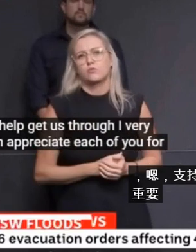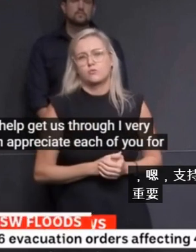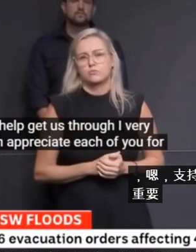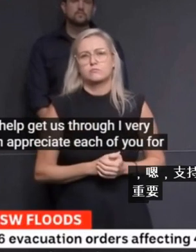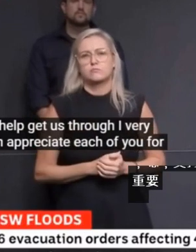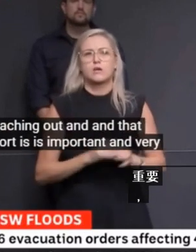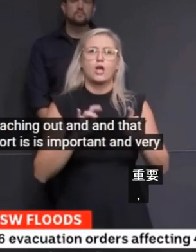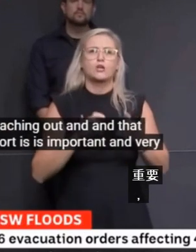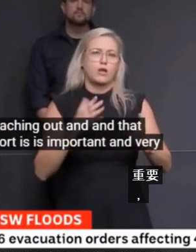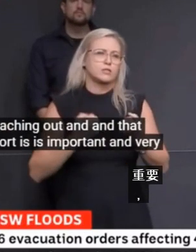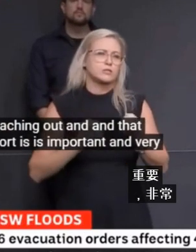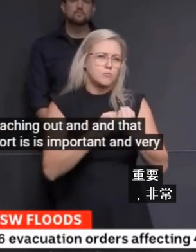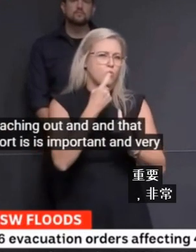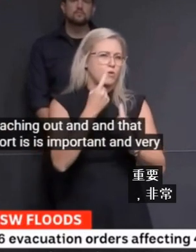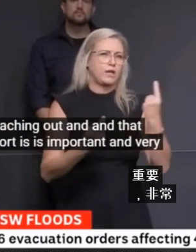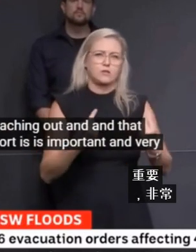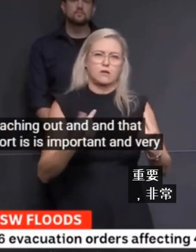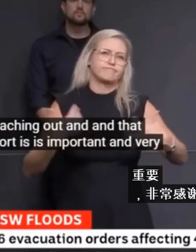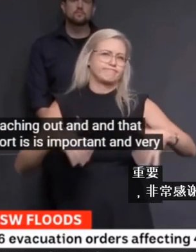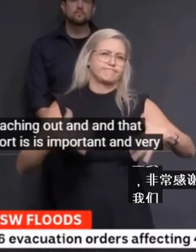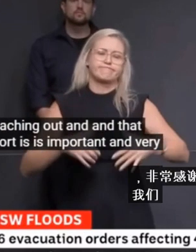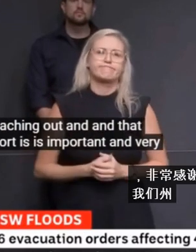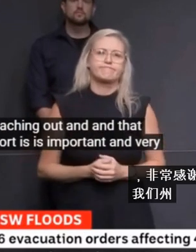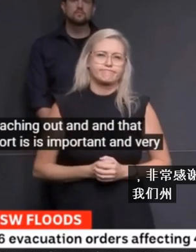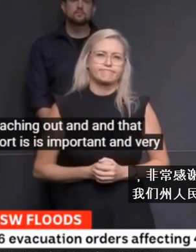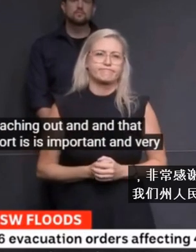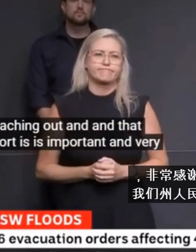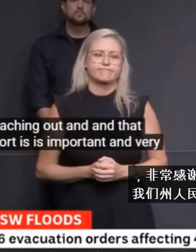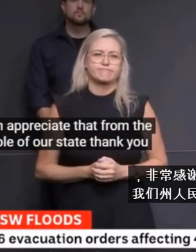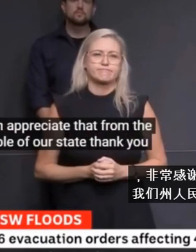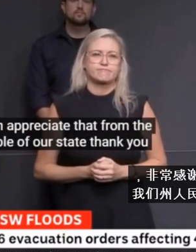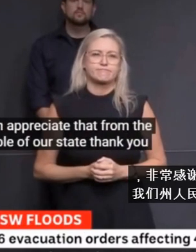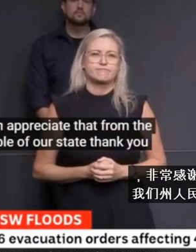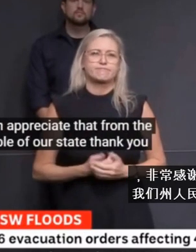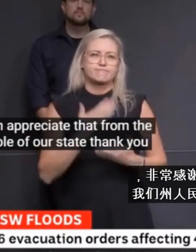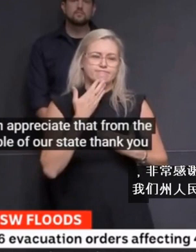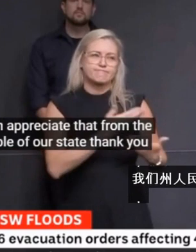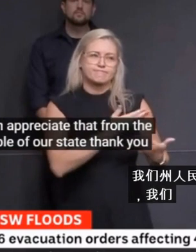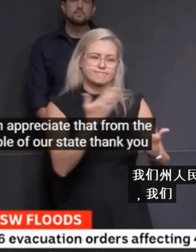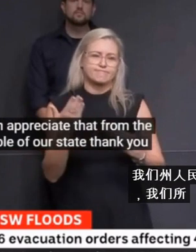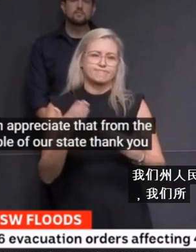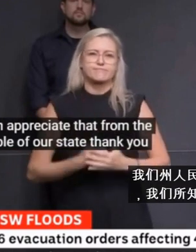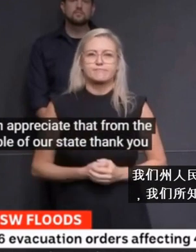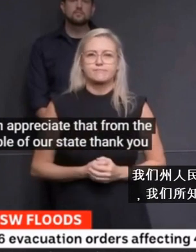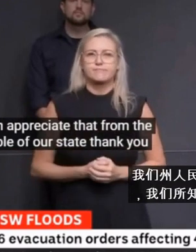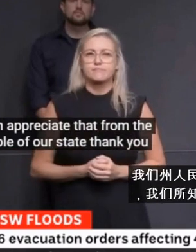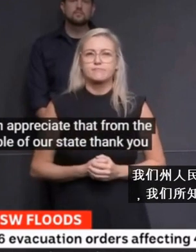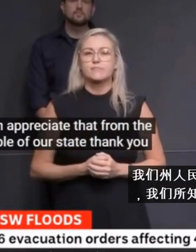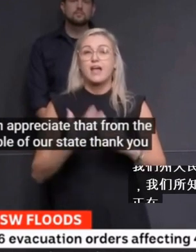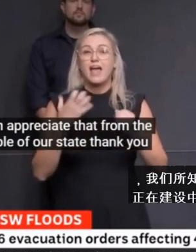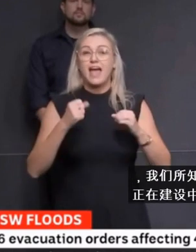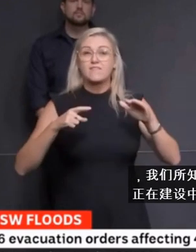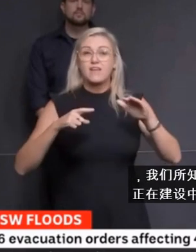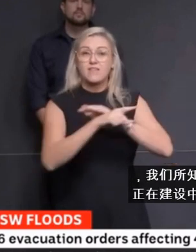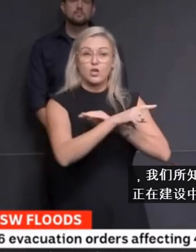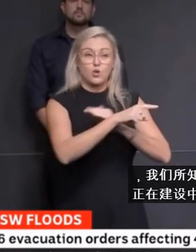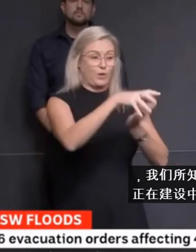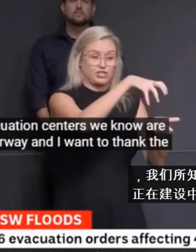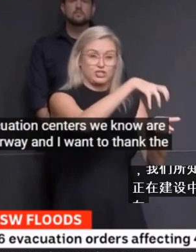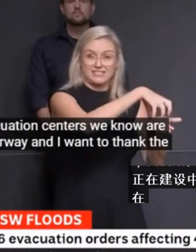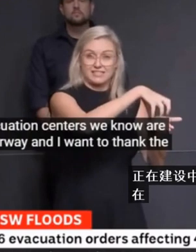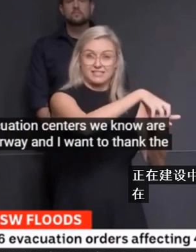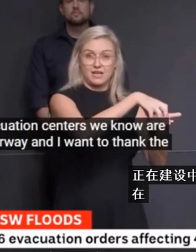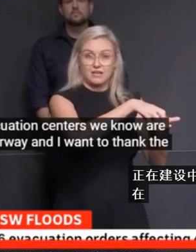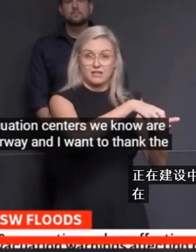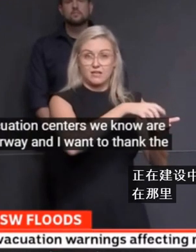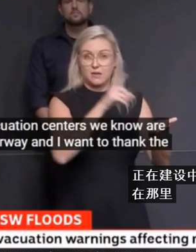important, and very much appreciate that from the people of our state. Thank you. Evacuation centres, as we know, are underway, and I want to